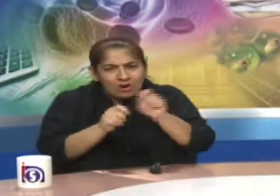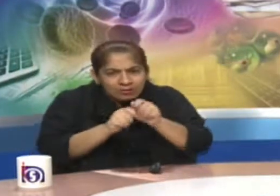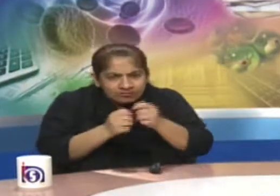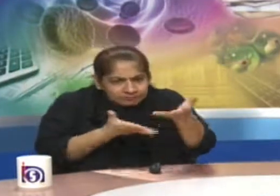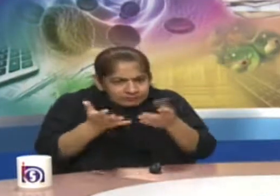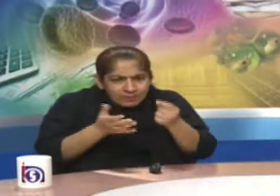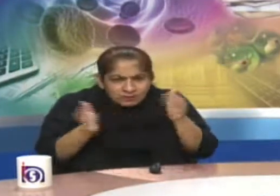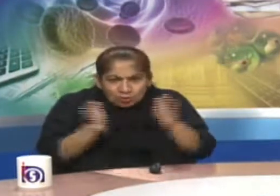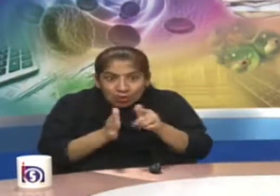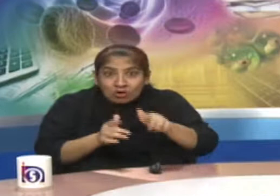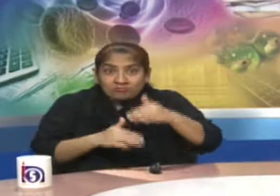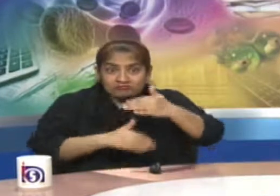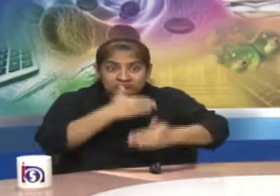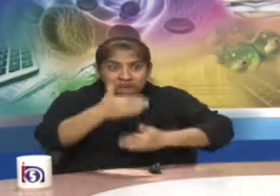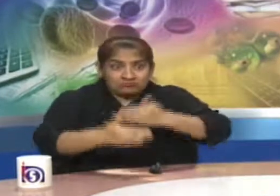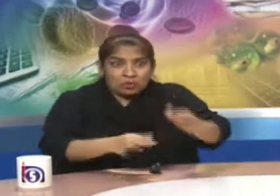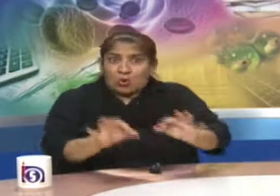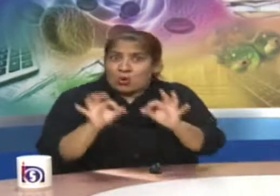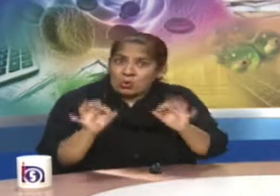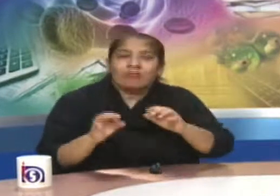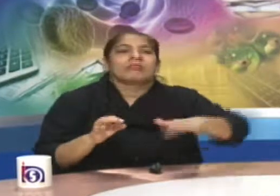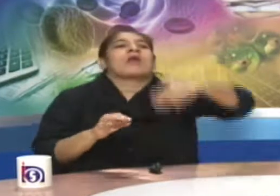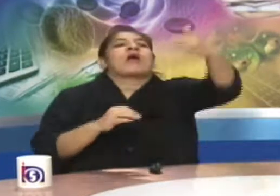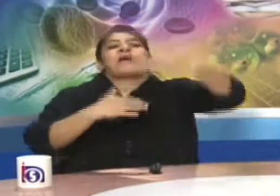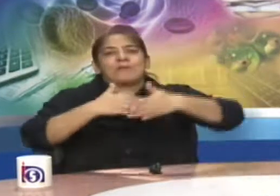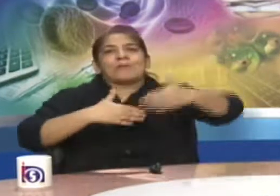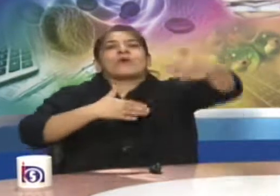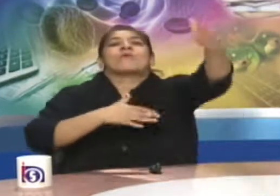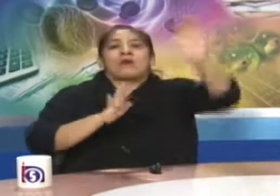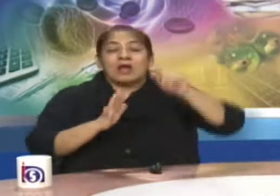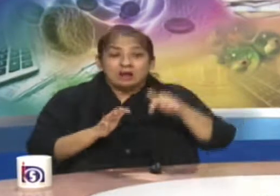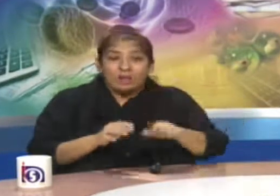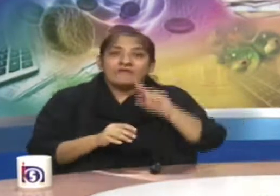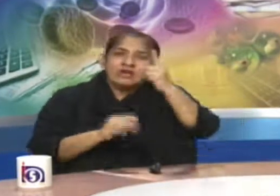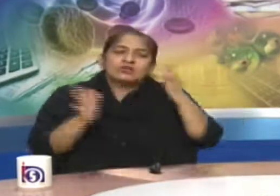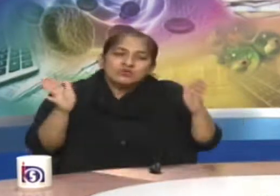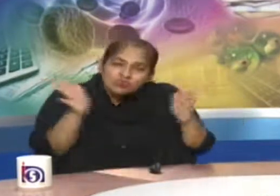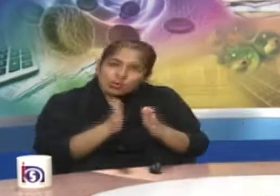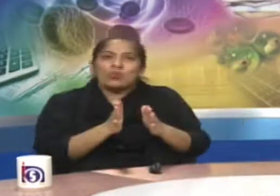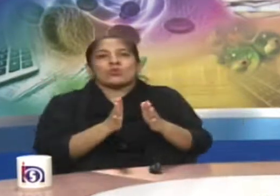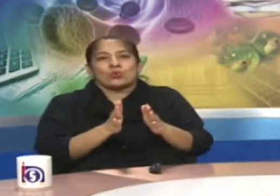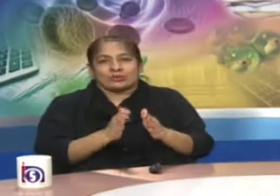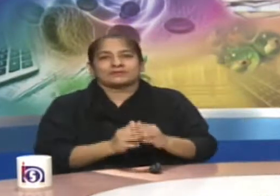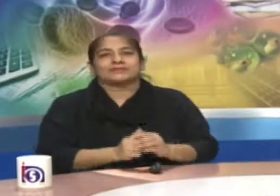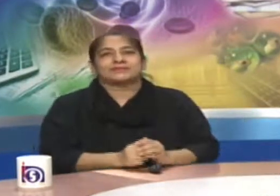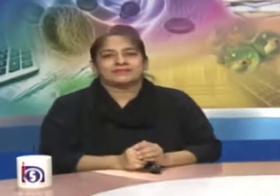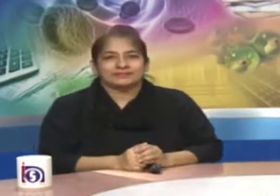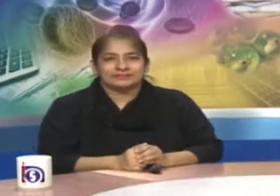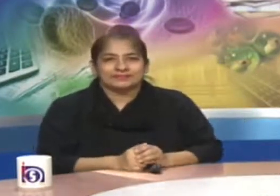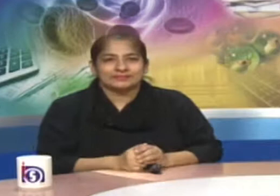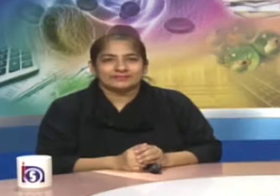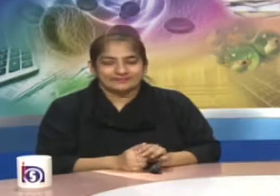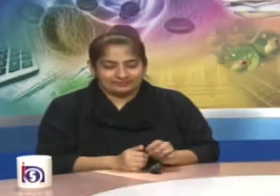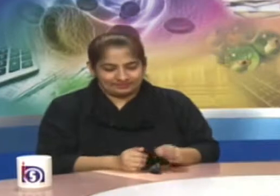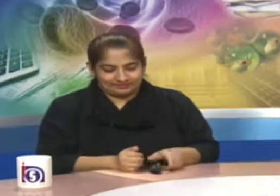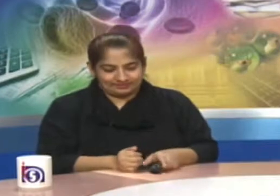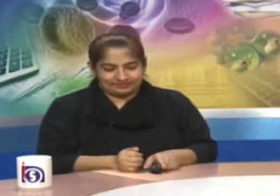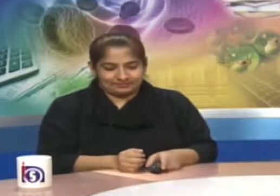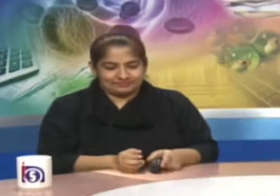You just need to observe the amount of money and the transactions which are related to it. So, this is